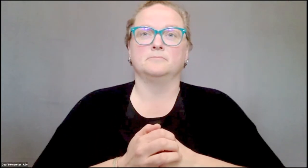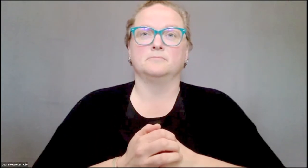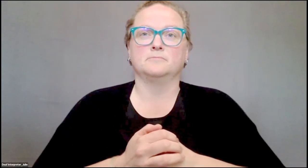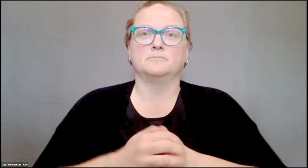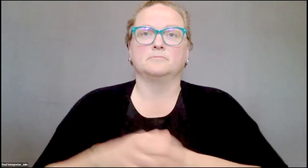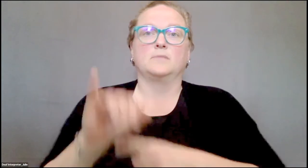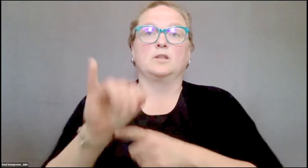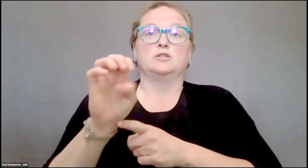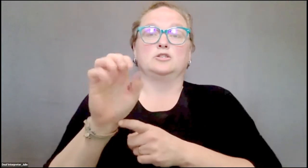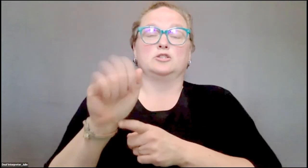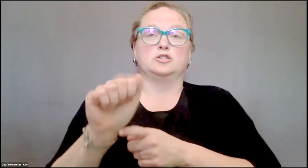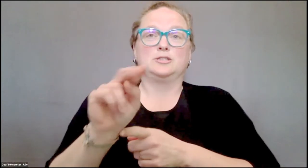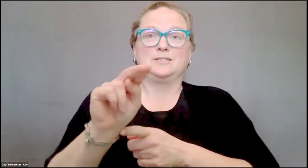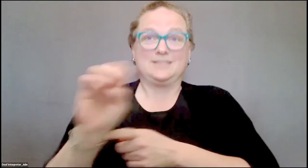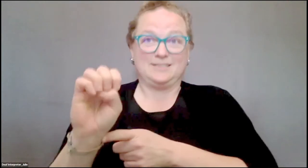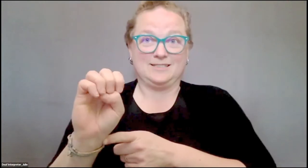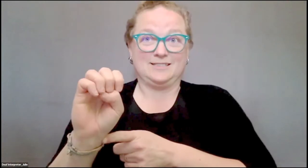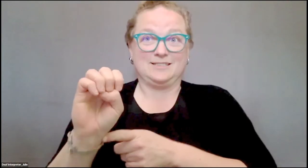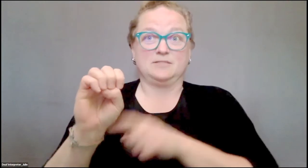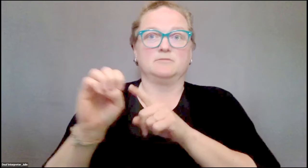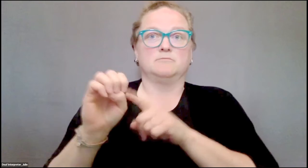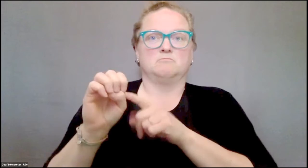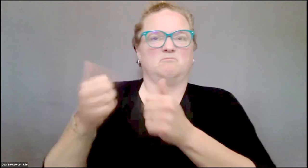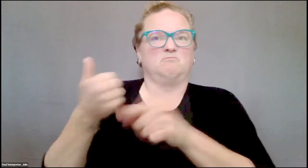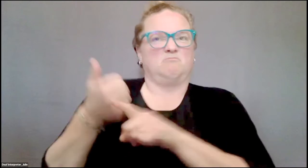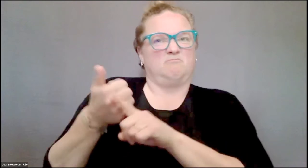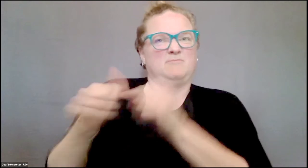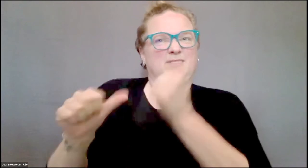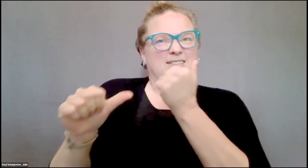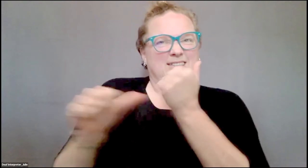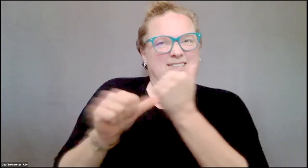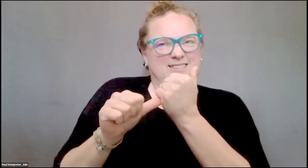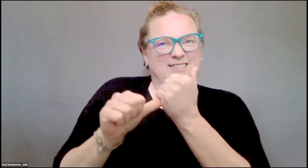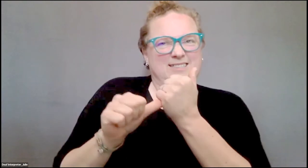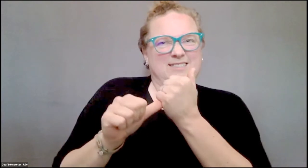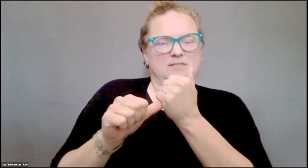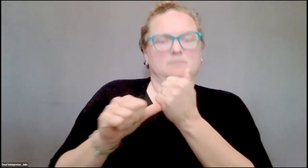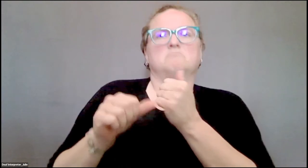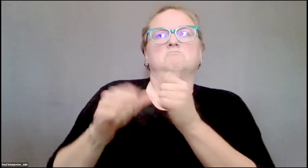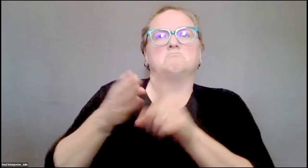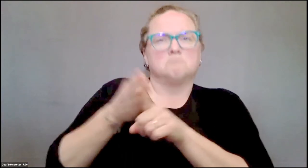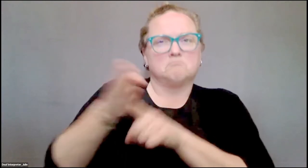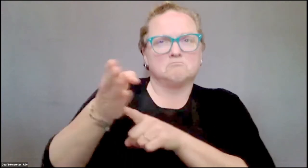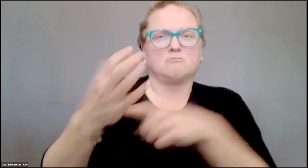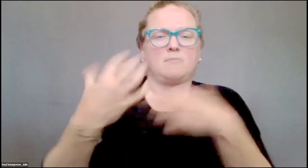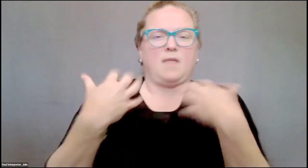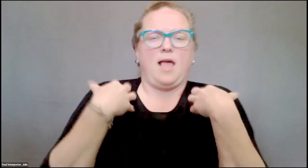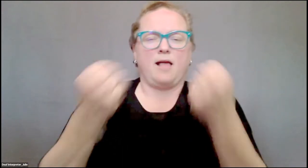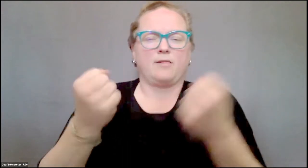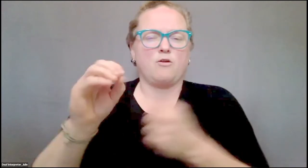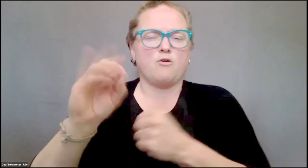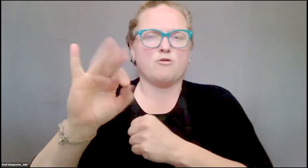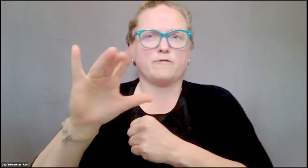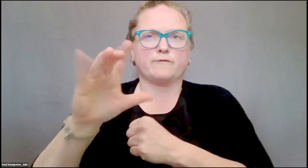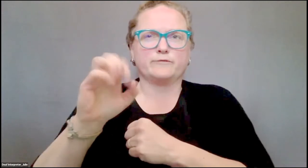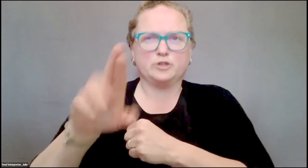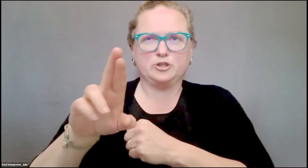Deputy Epidemiologist for the Oregon Health Authority. After that, we'll have Sarah